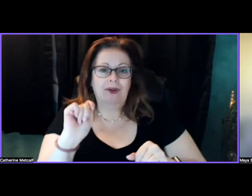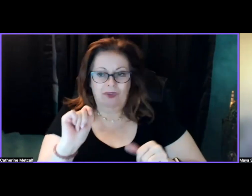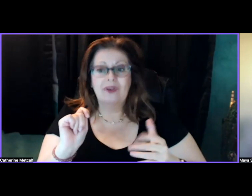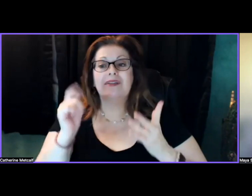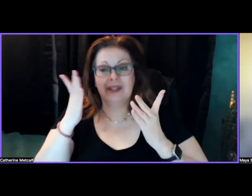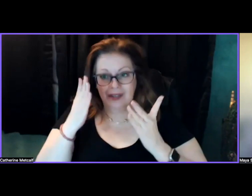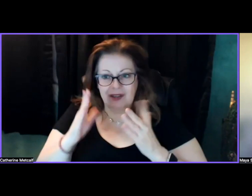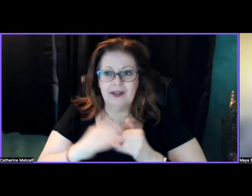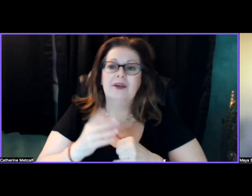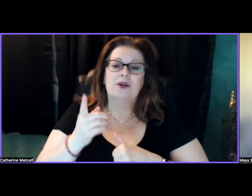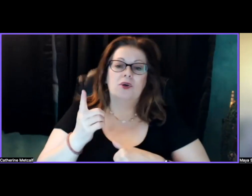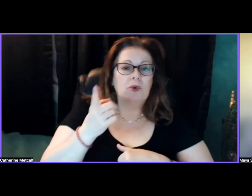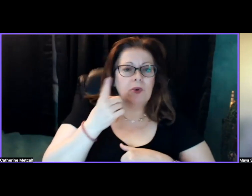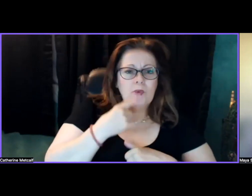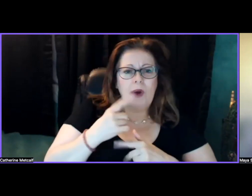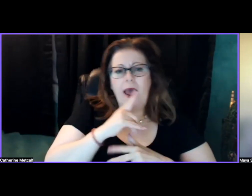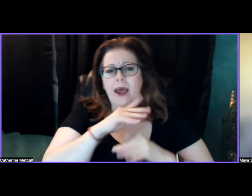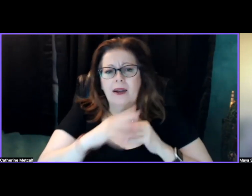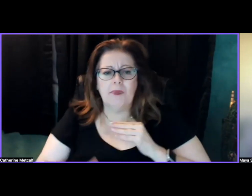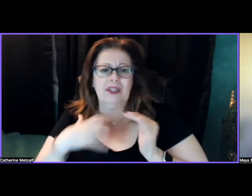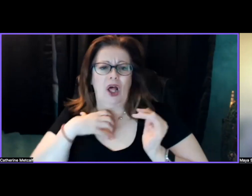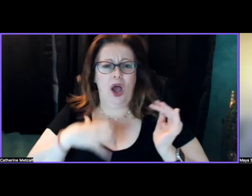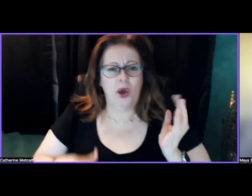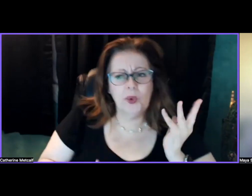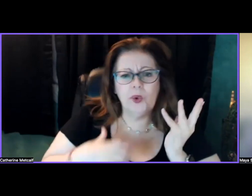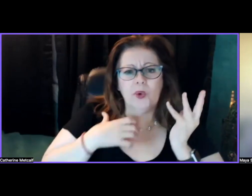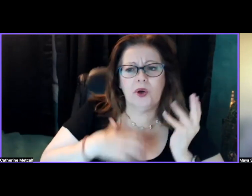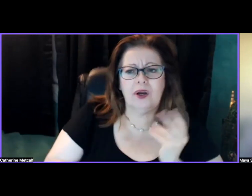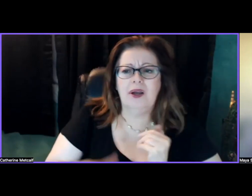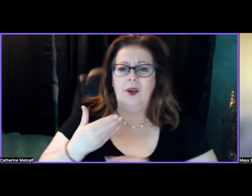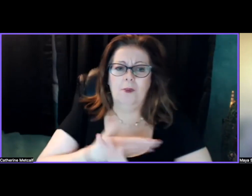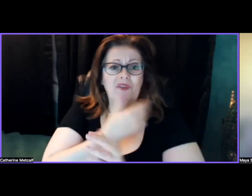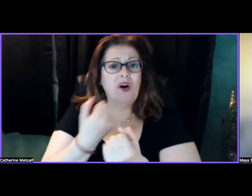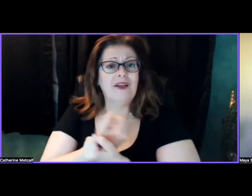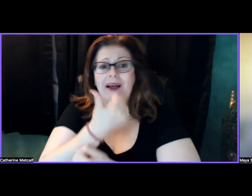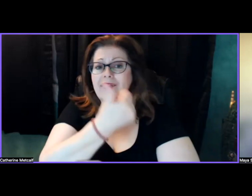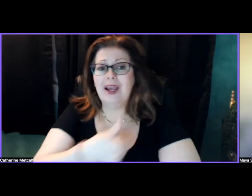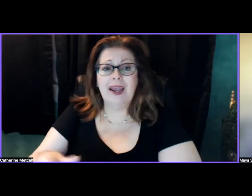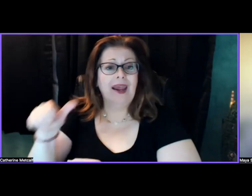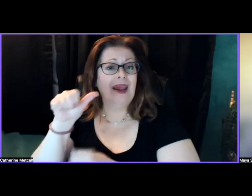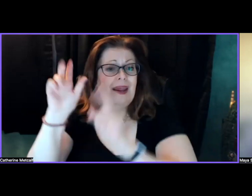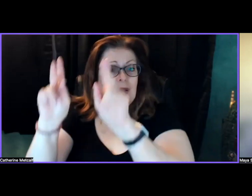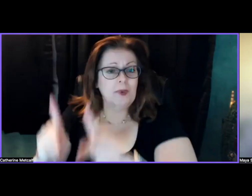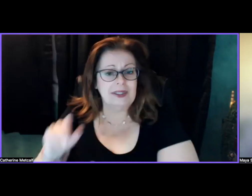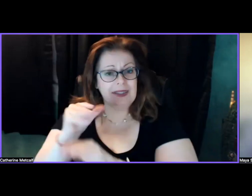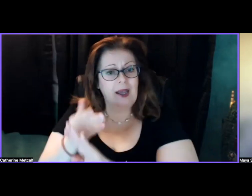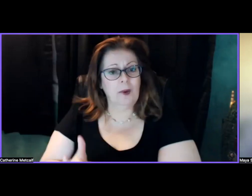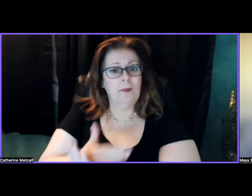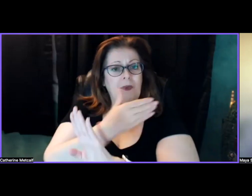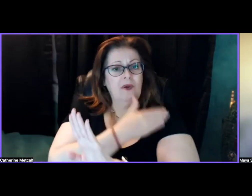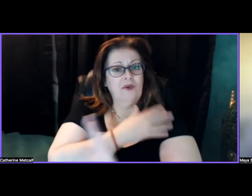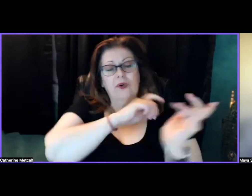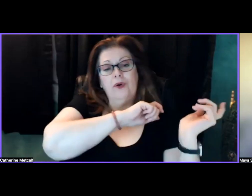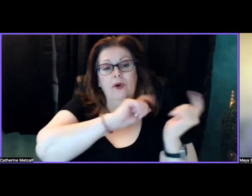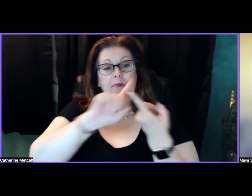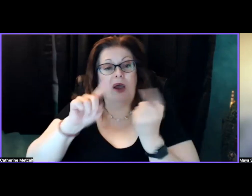beauty, red and viscous and hungry, like I'd been once before I'd ever loved anybody. And the night before, my friends dragged me camping and it was